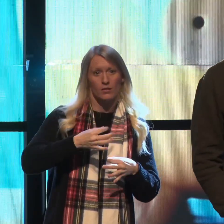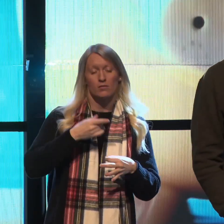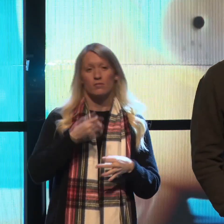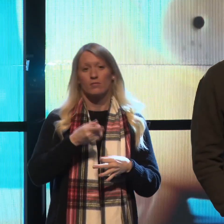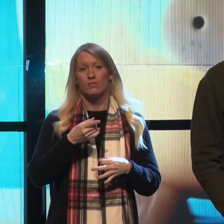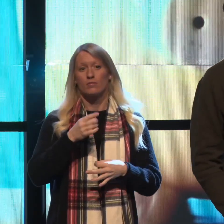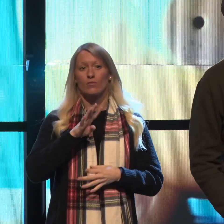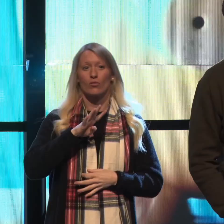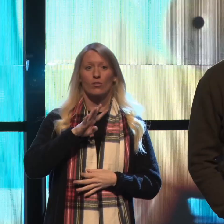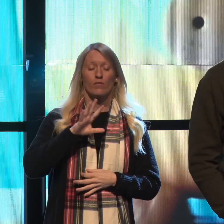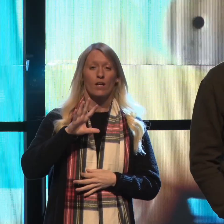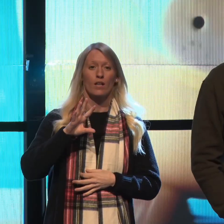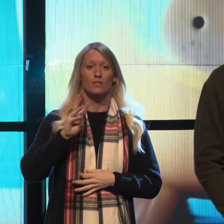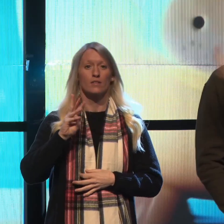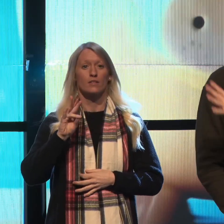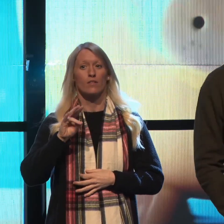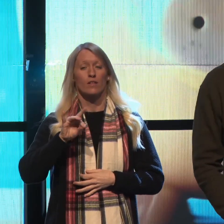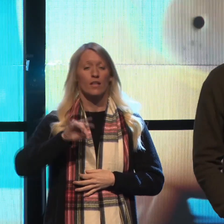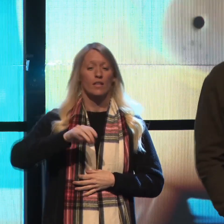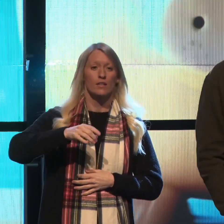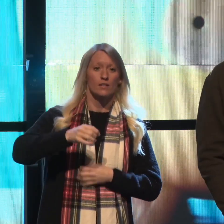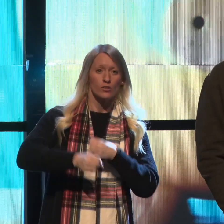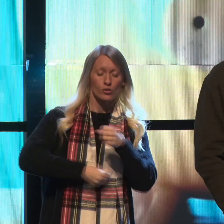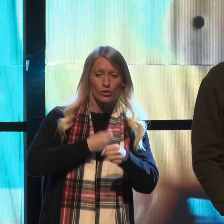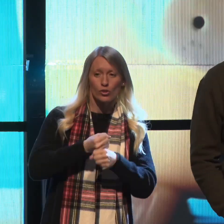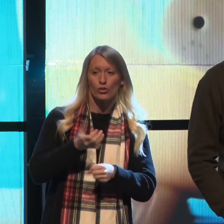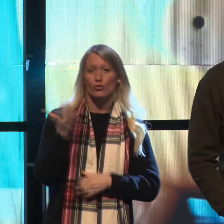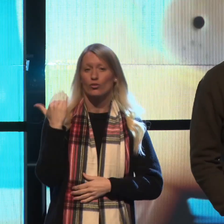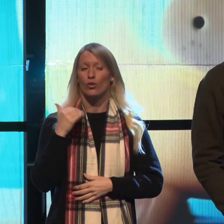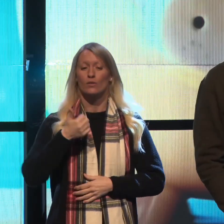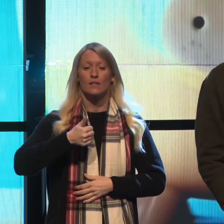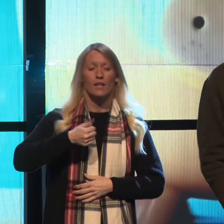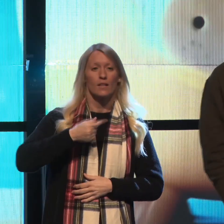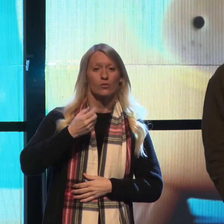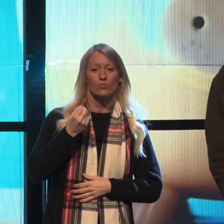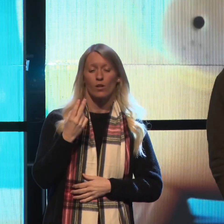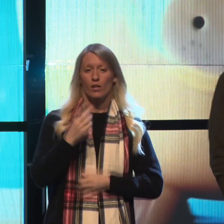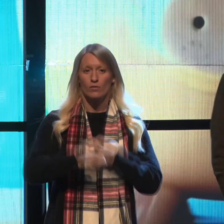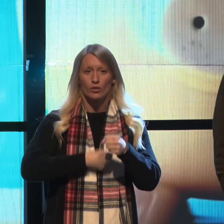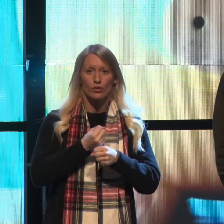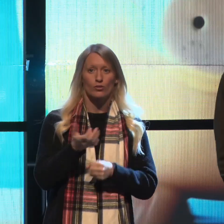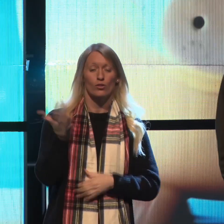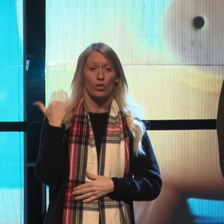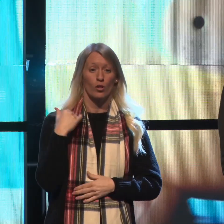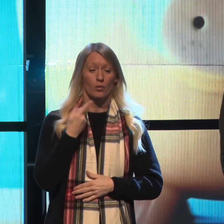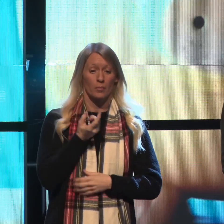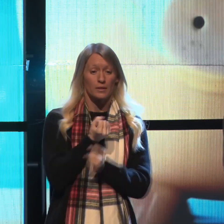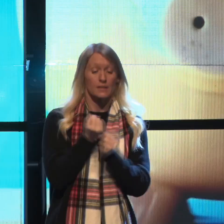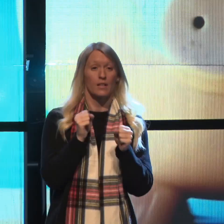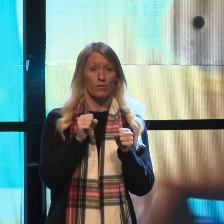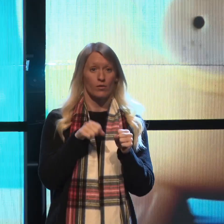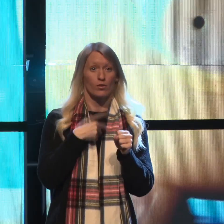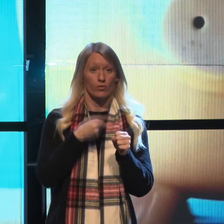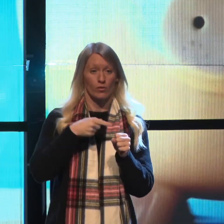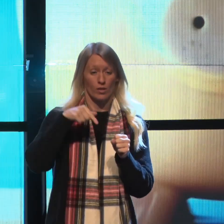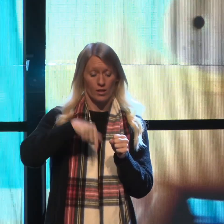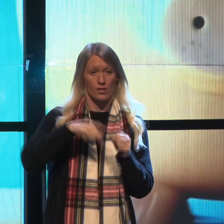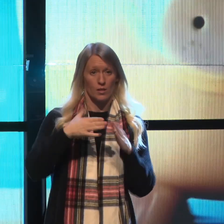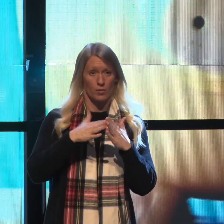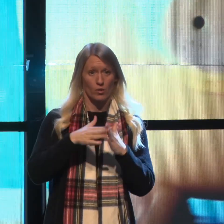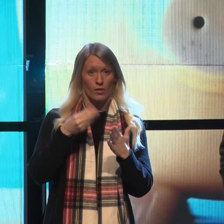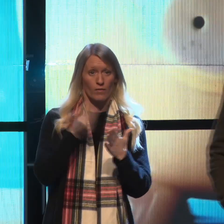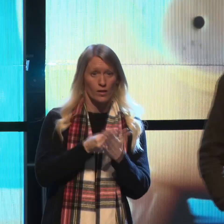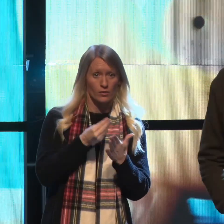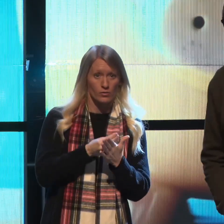ago, 10 years ago, 12 years ago that would have been safer for this community financially, that would have been safer for this